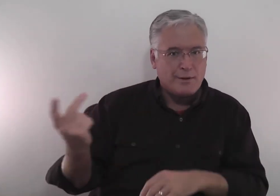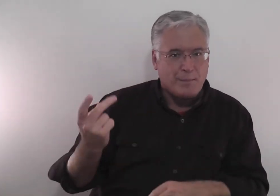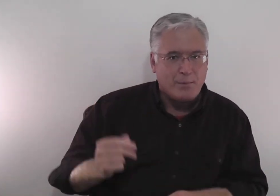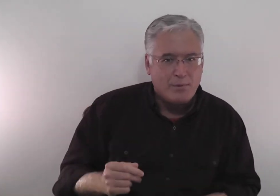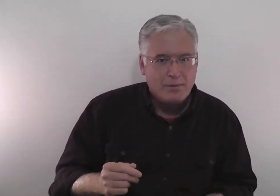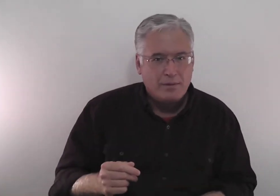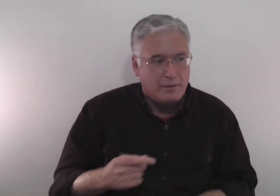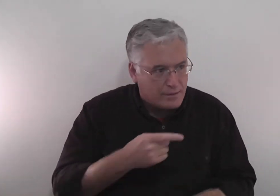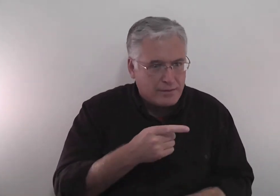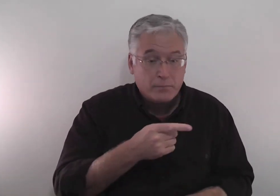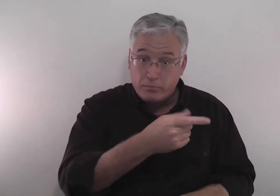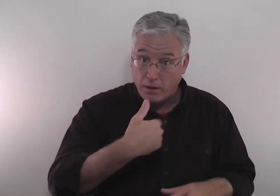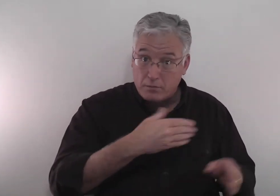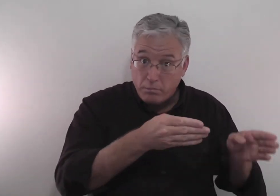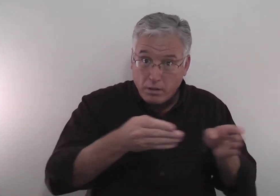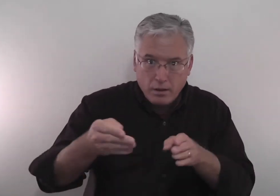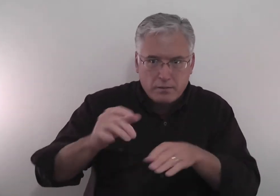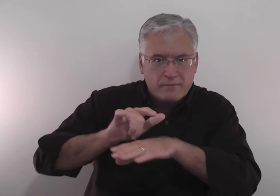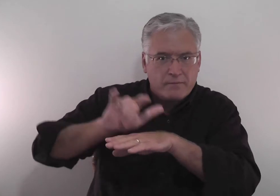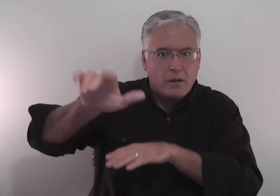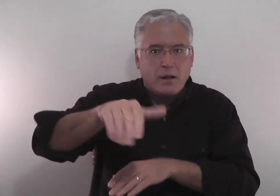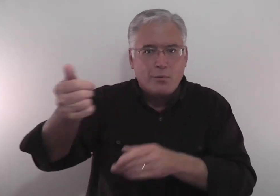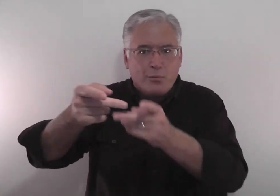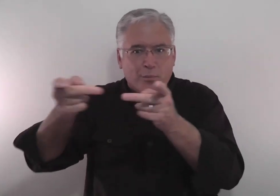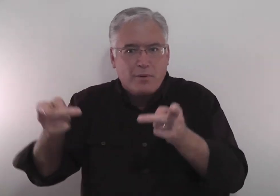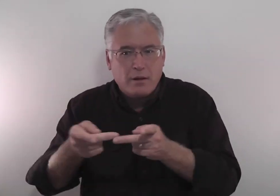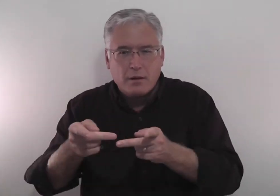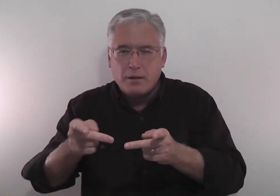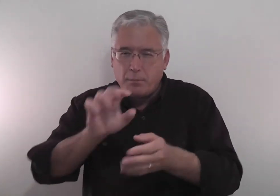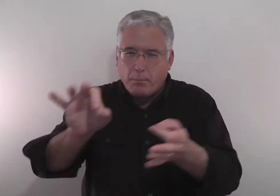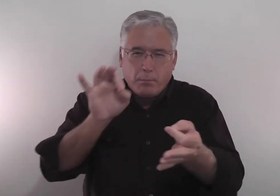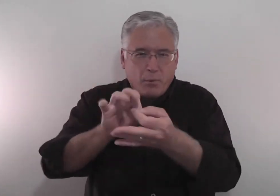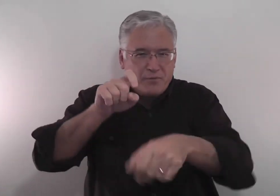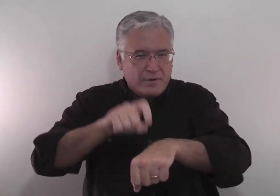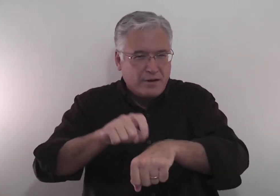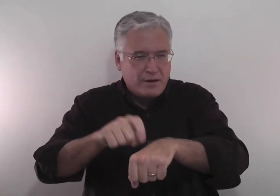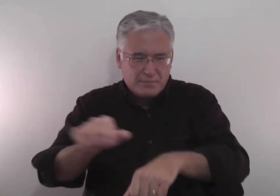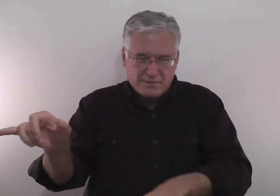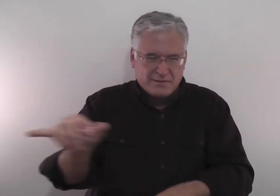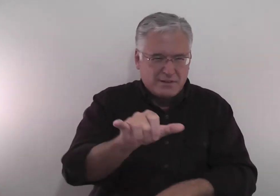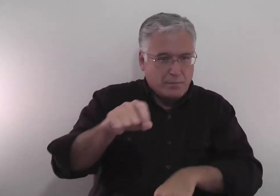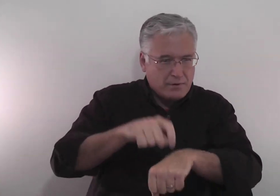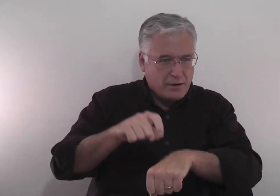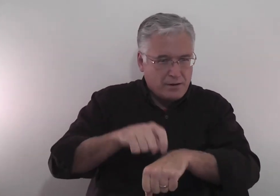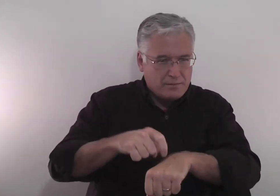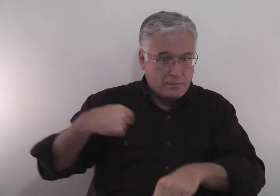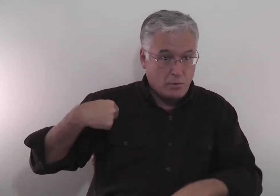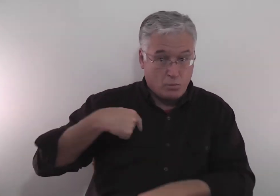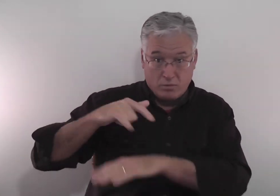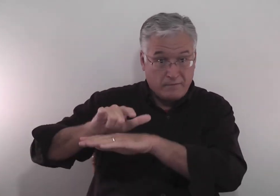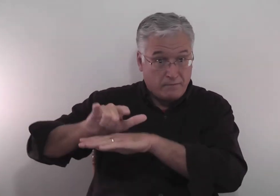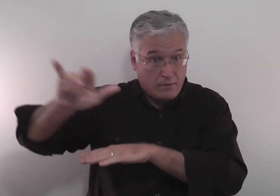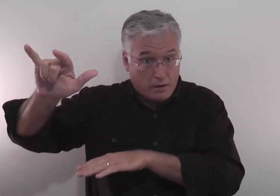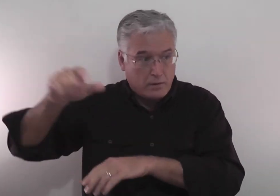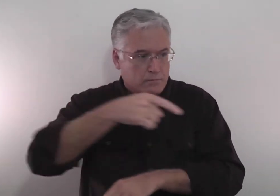to, pick us up and take us there. He was planning to fly out around the same time, so it was